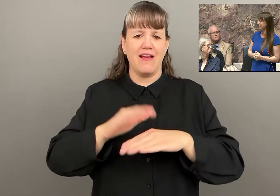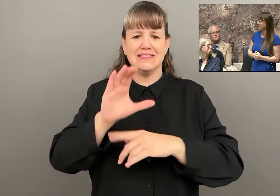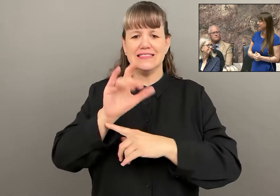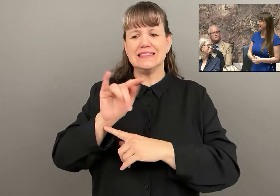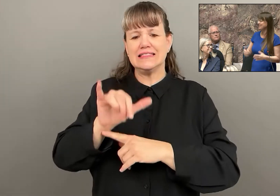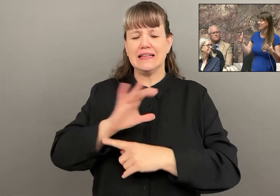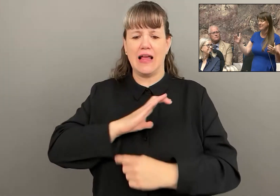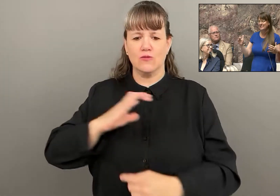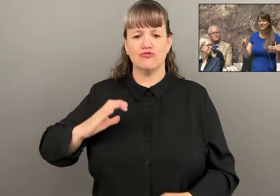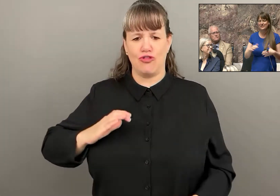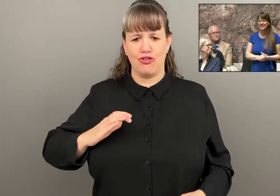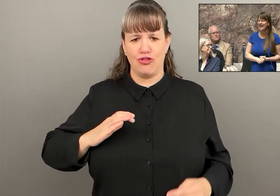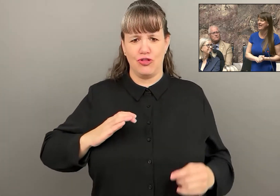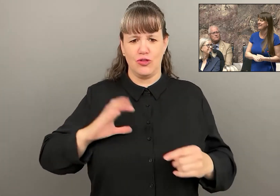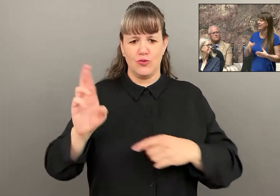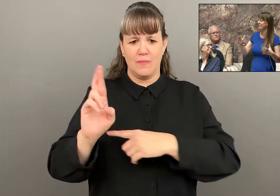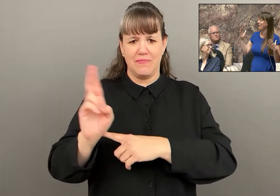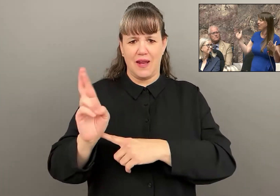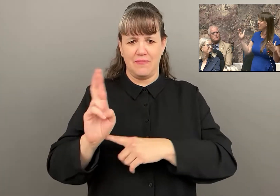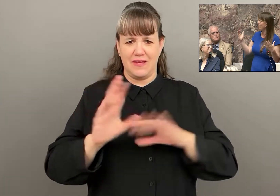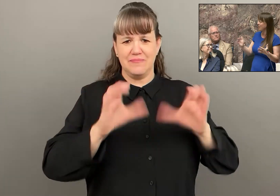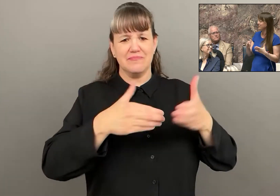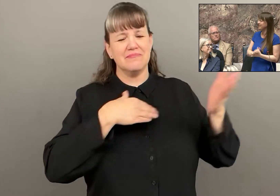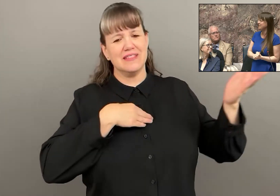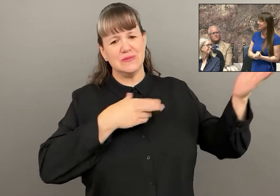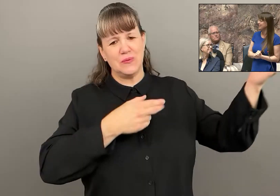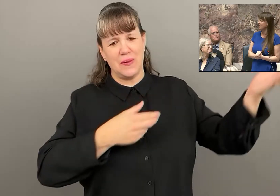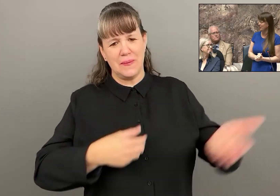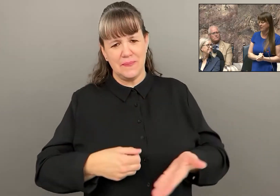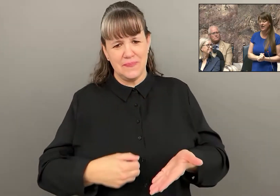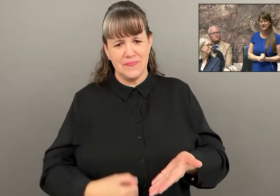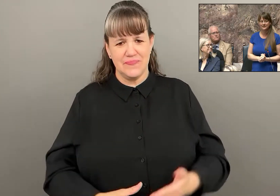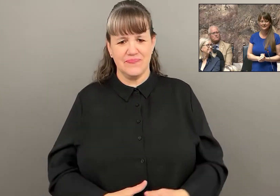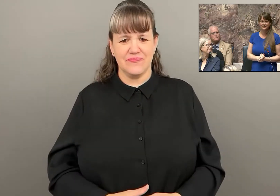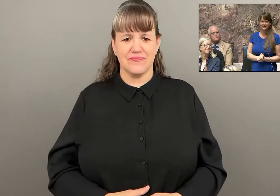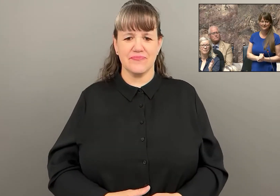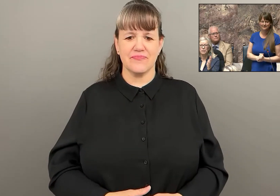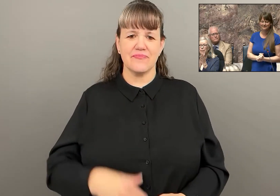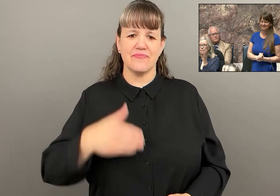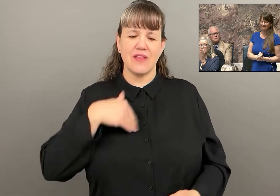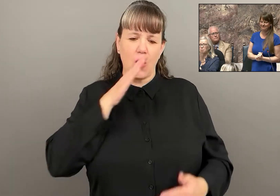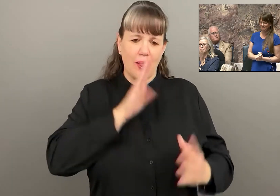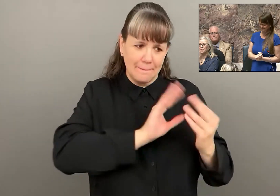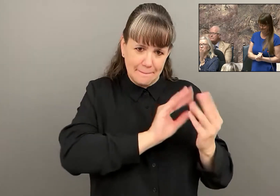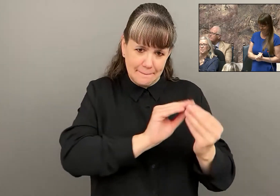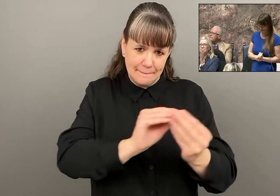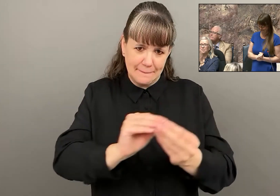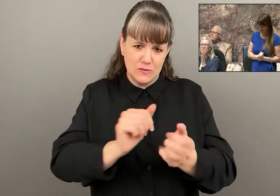they have several meetings with ministers today, and thank you for all their work that they do in Kelowna.